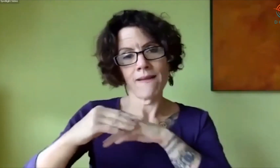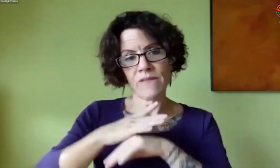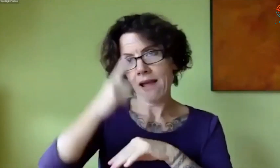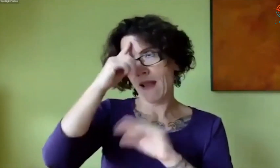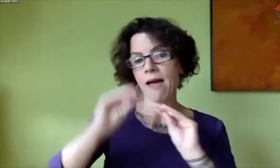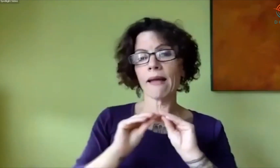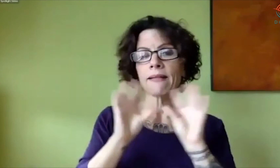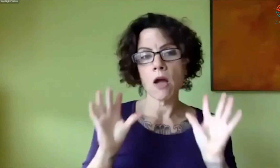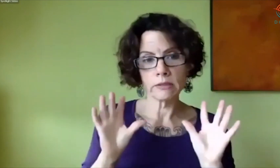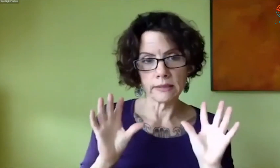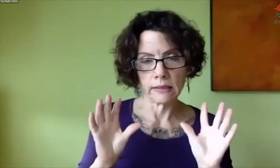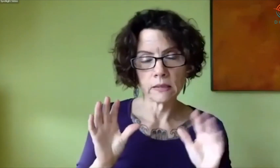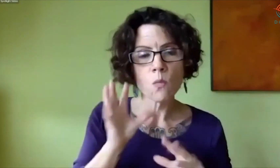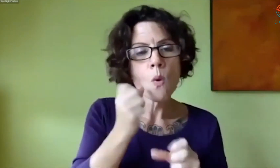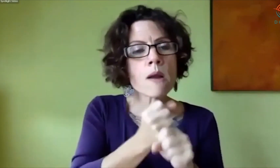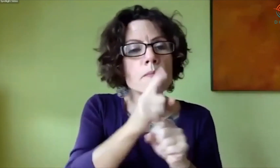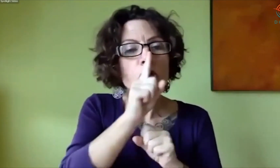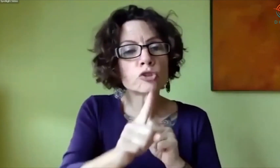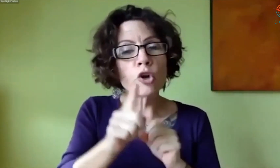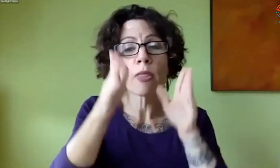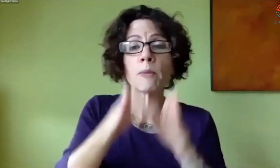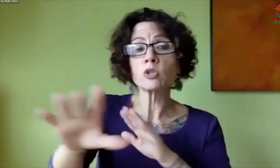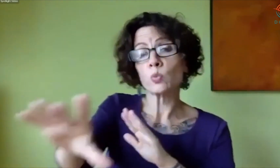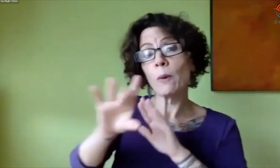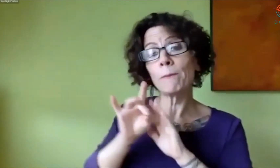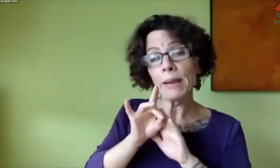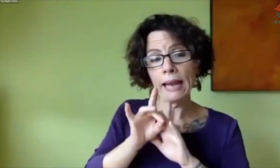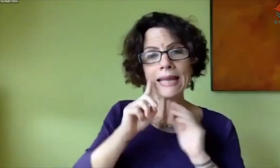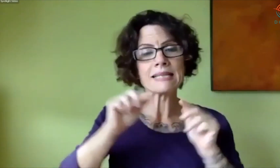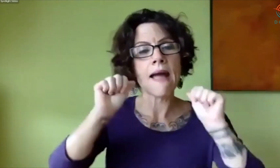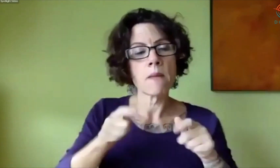remember how an individual responds to grief